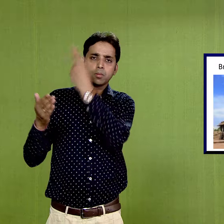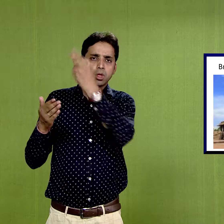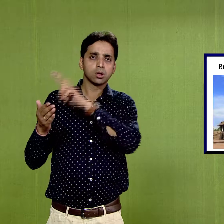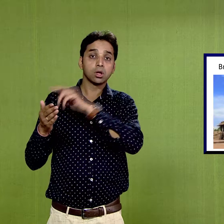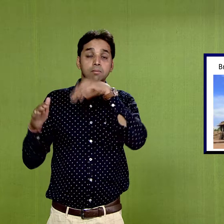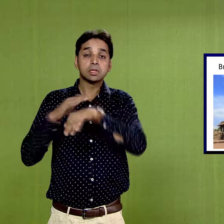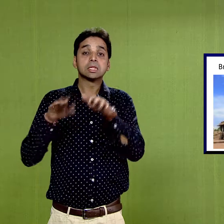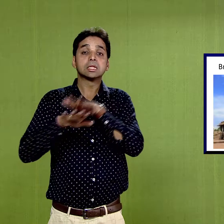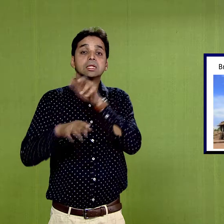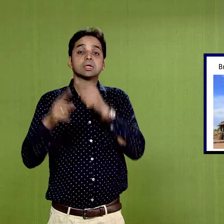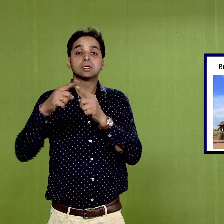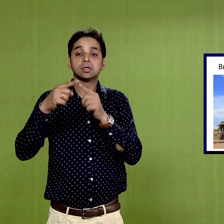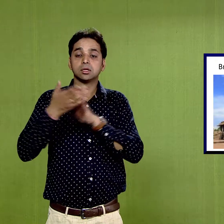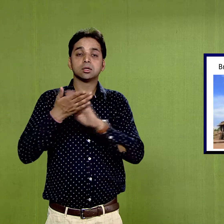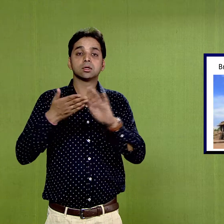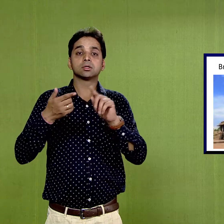and mythology.